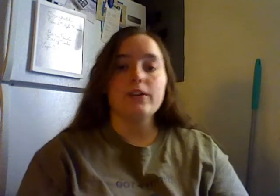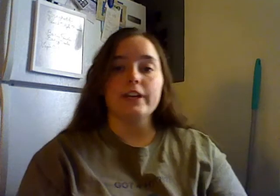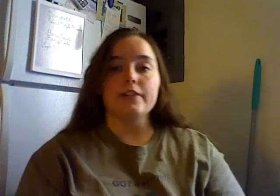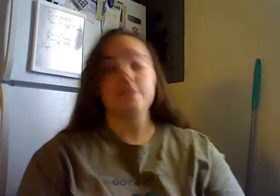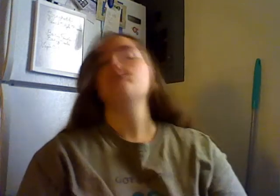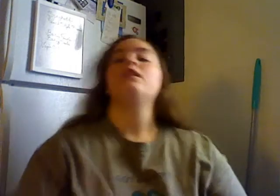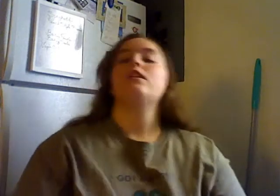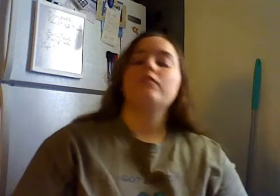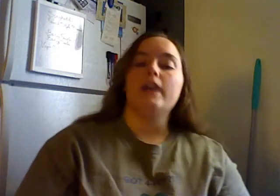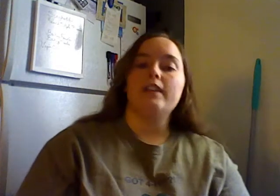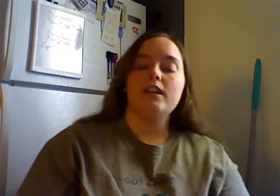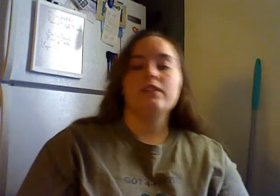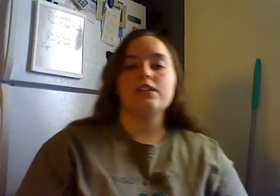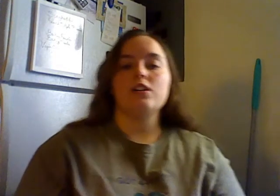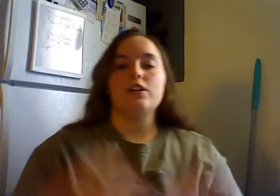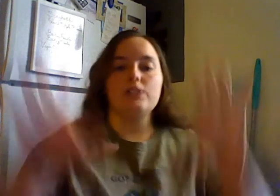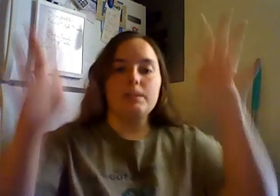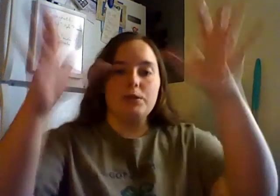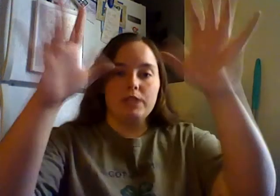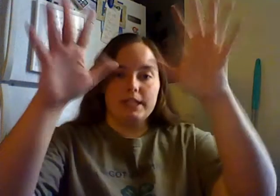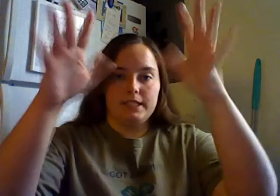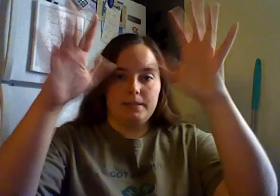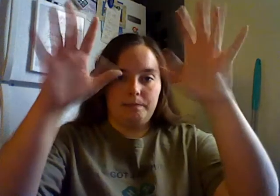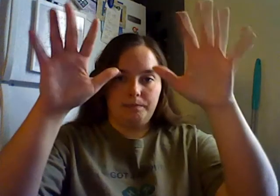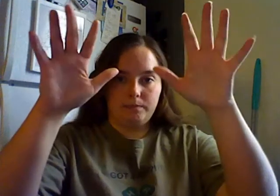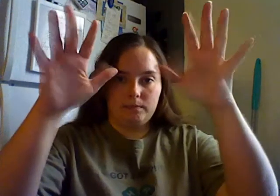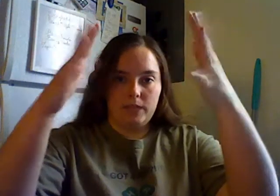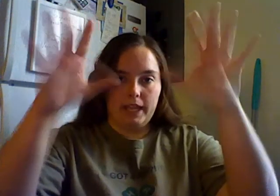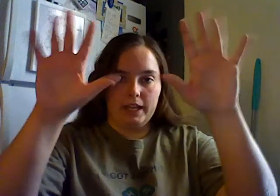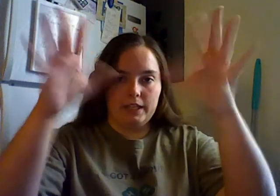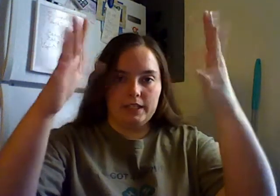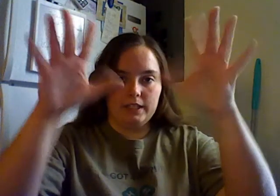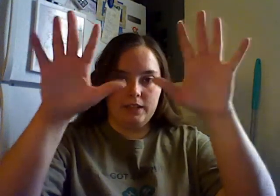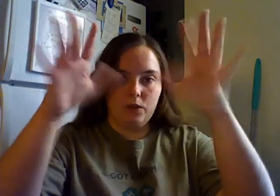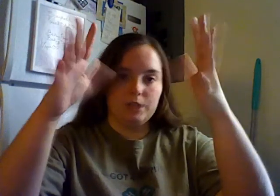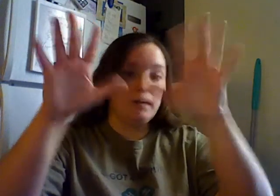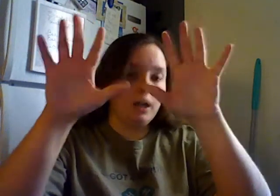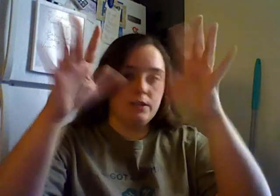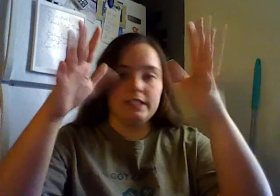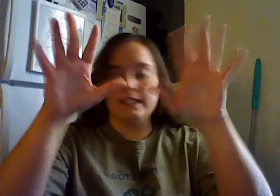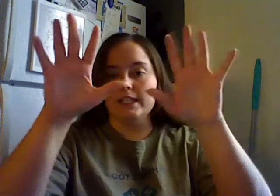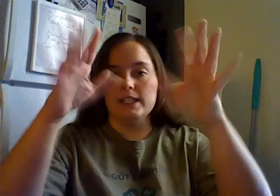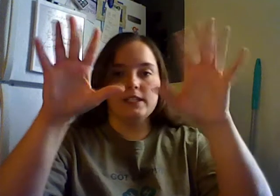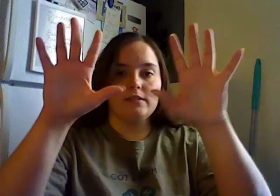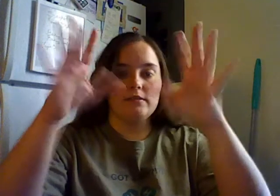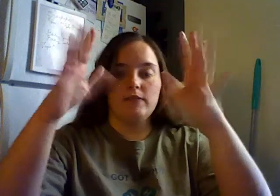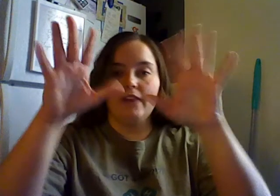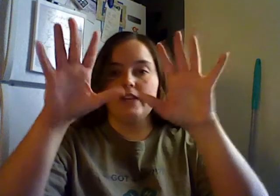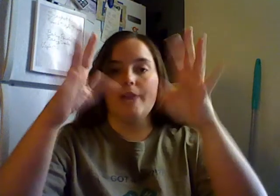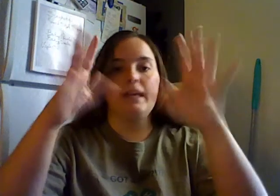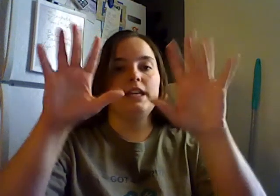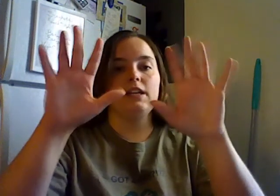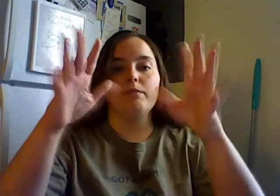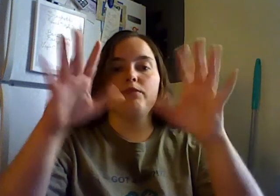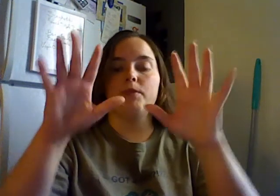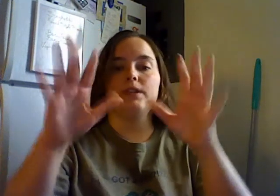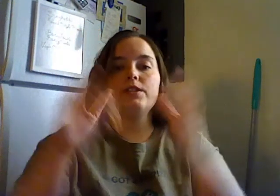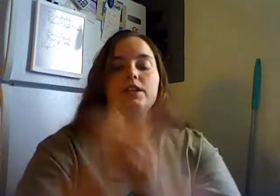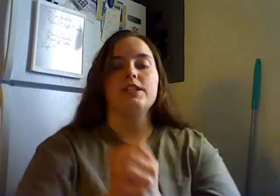videos, at the end of the song you see me do this. And of course Buck Owens did this every time he ended a performance on